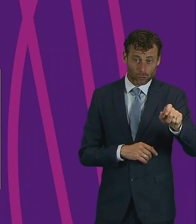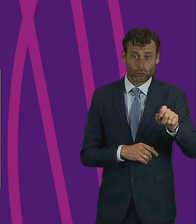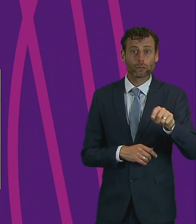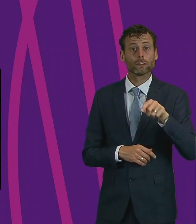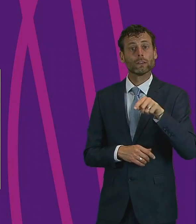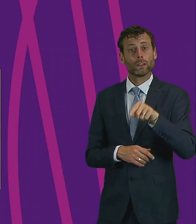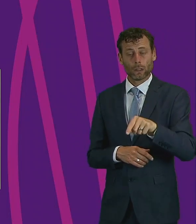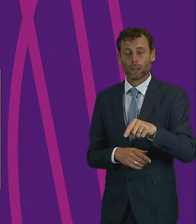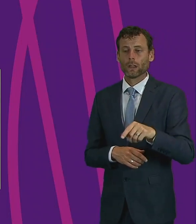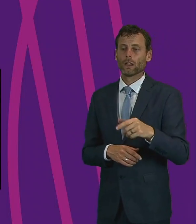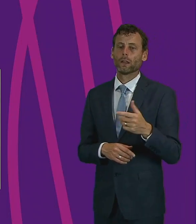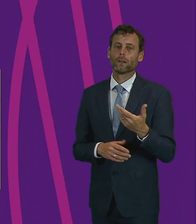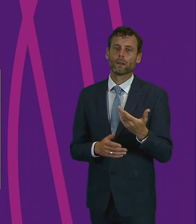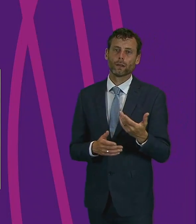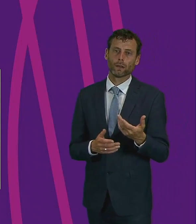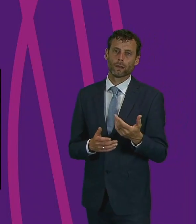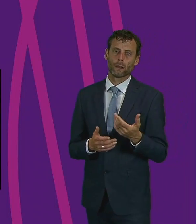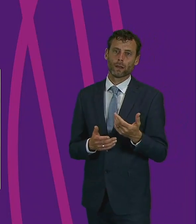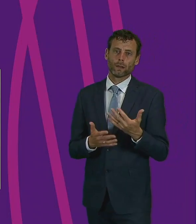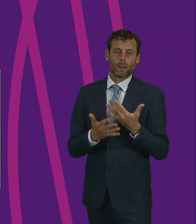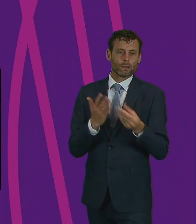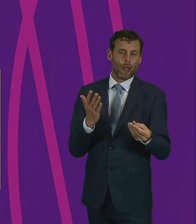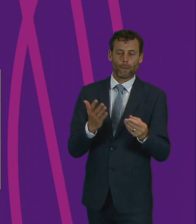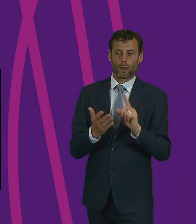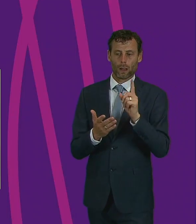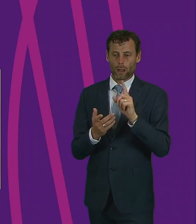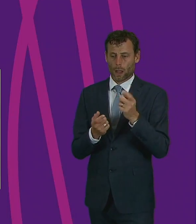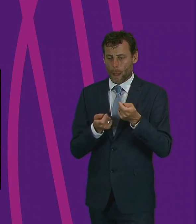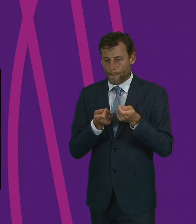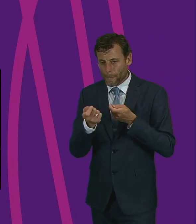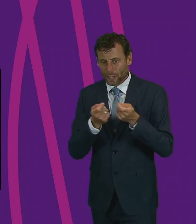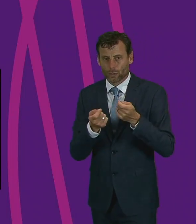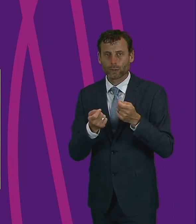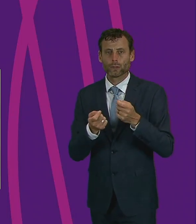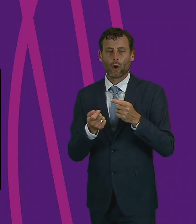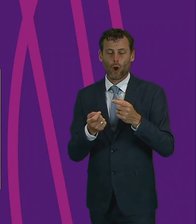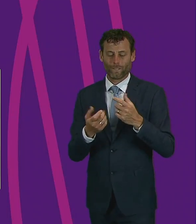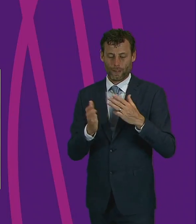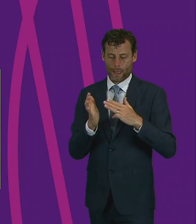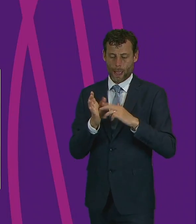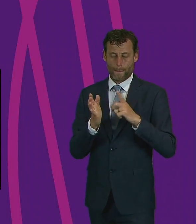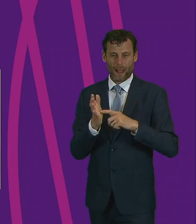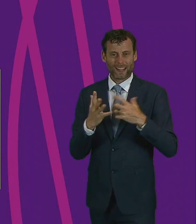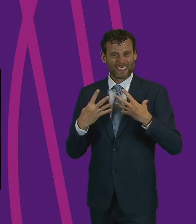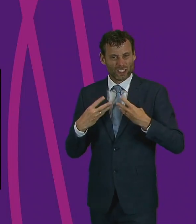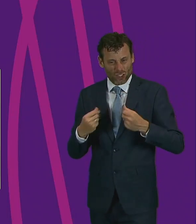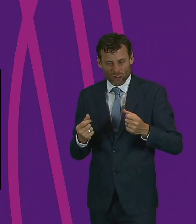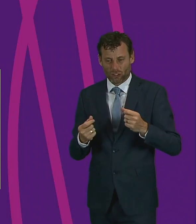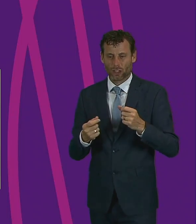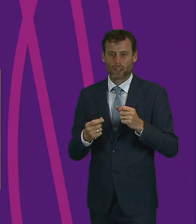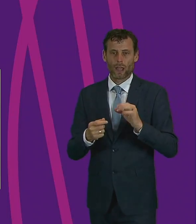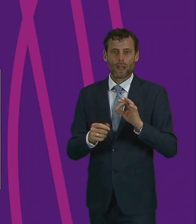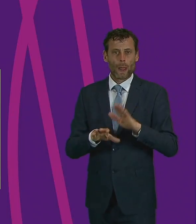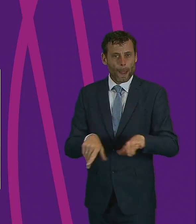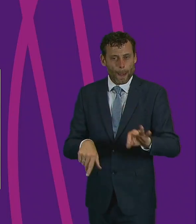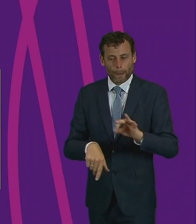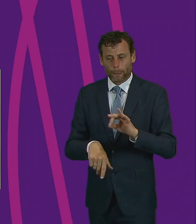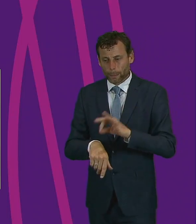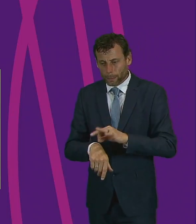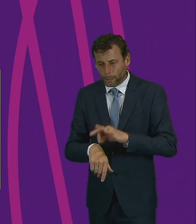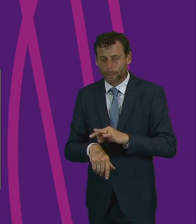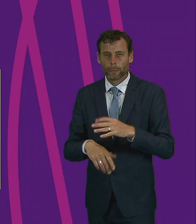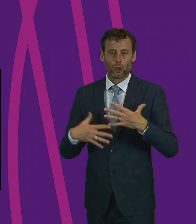patients, such as management of macular degeneration, paediatrics and respiratory